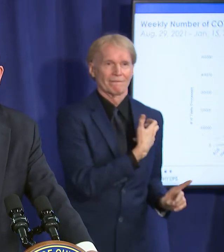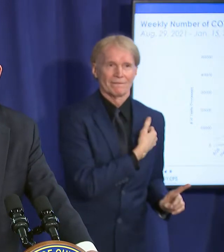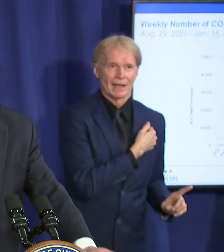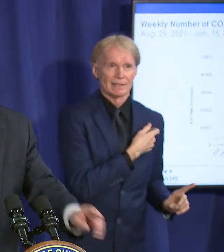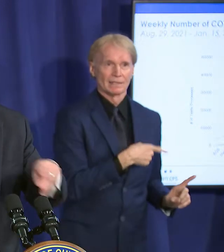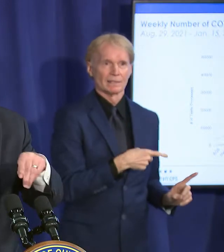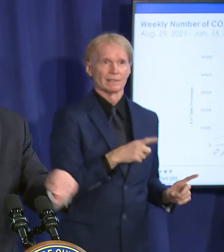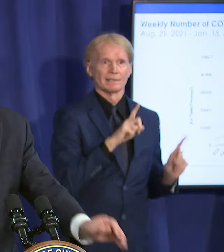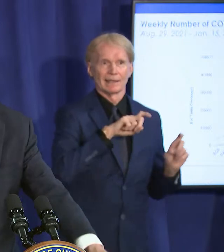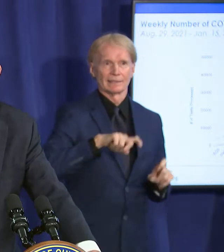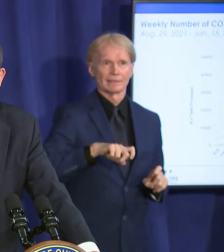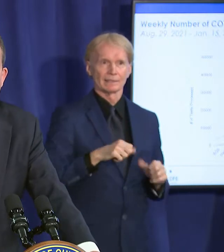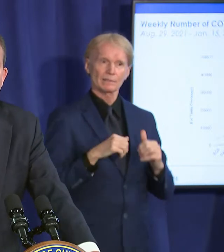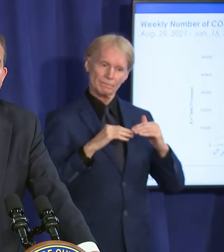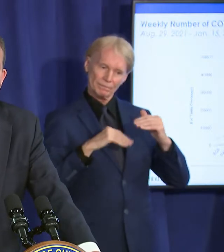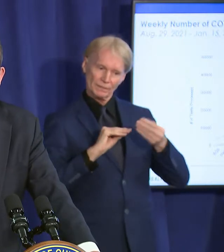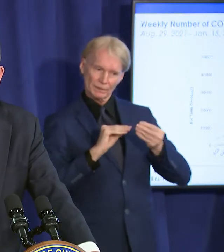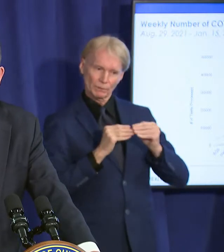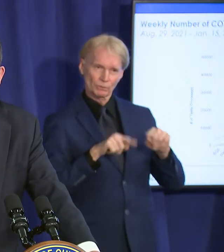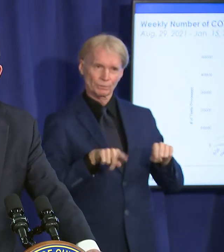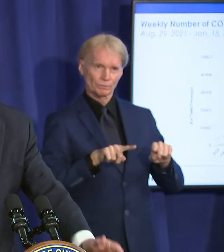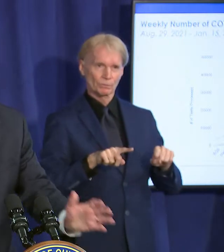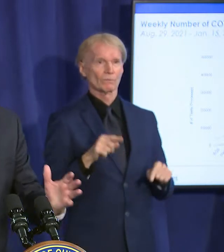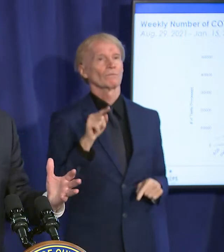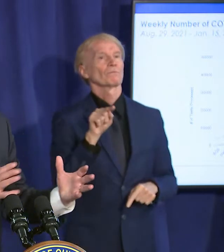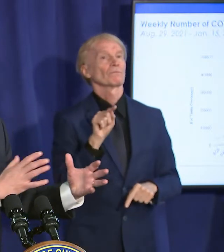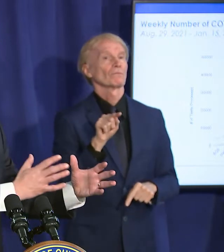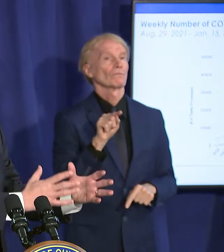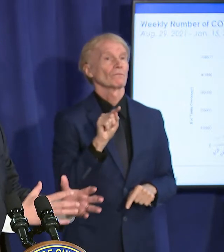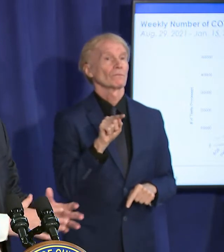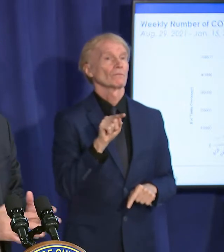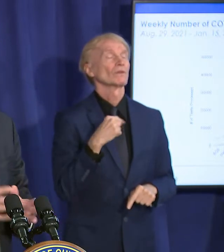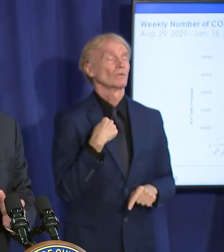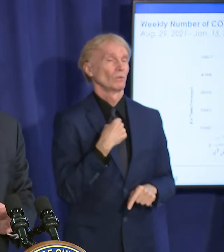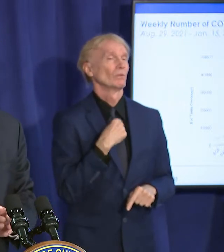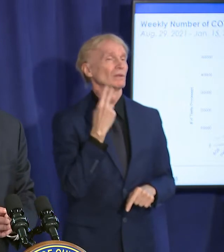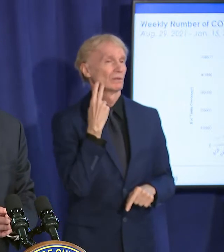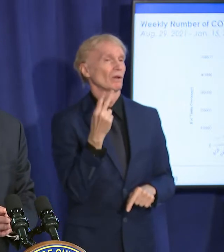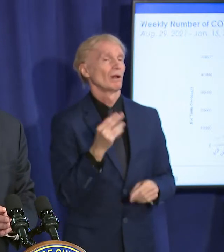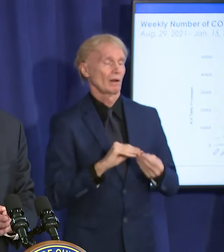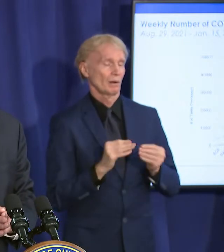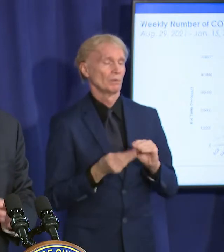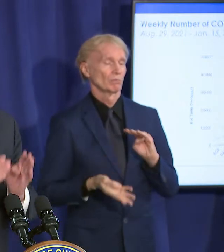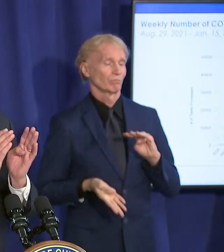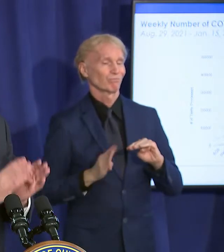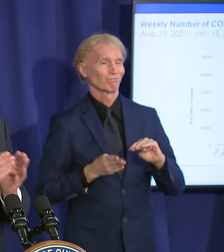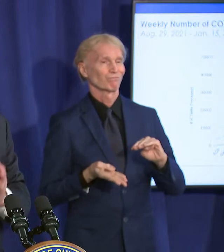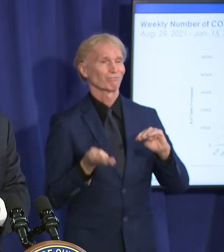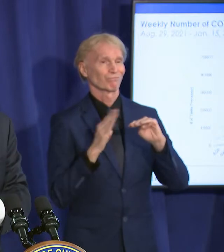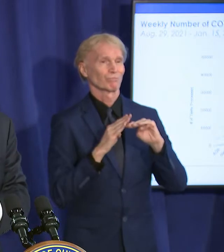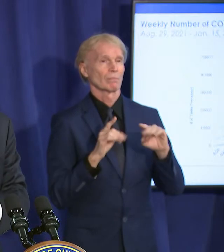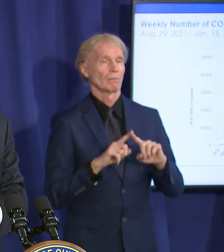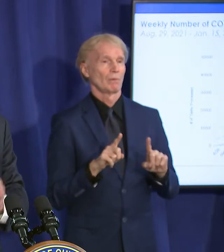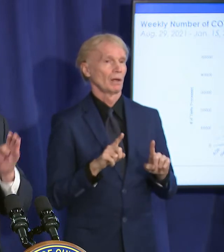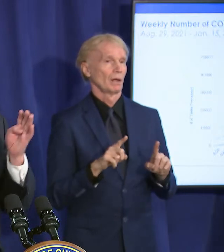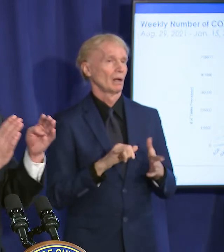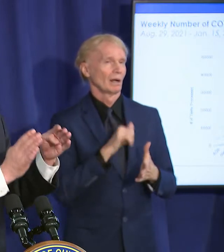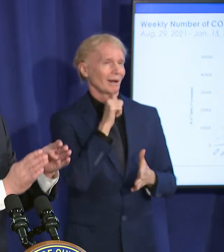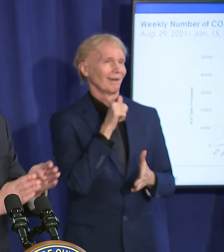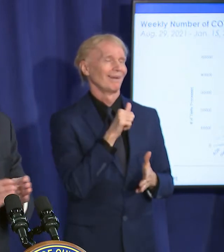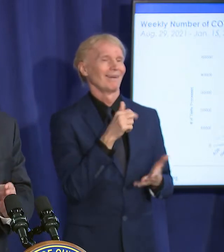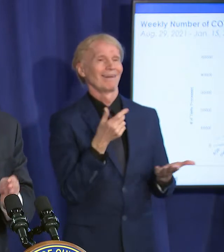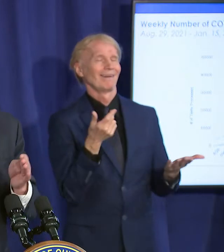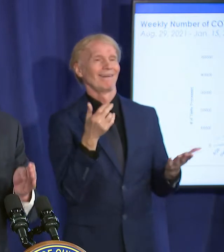school. This is what you're seeing here is the positivity rate. Now keep in mind, we saw an upsurge of cases. It is not a coincidence that